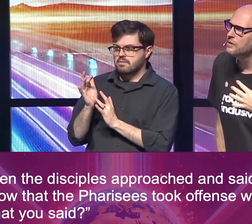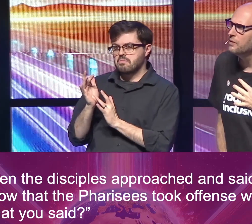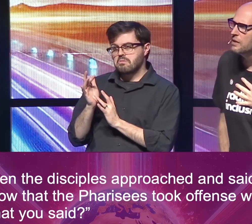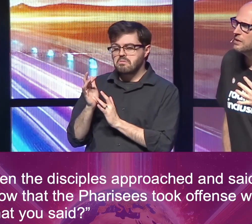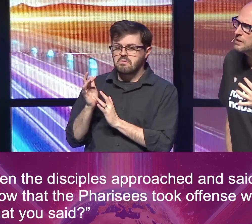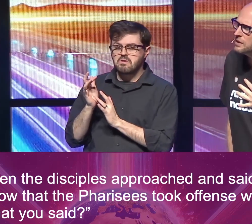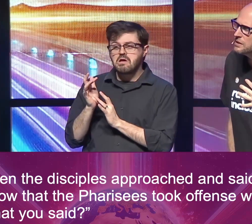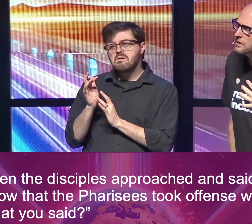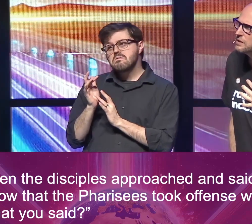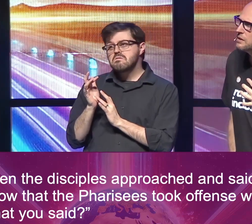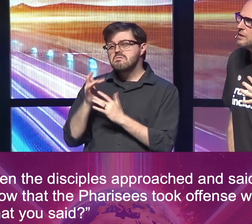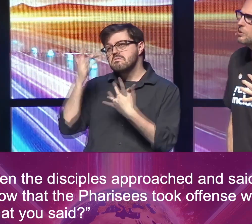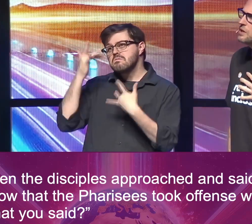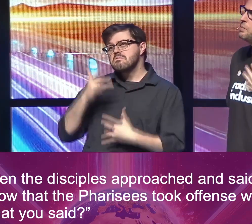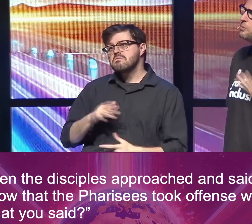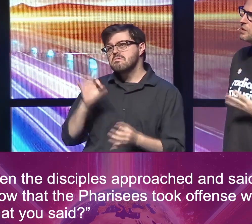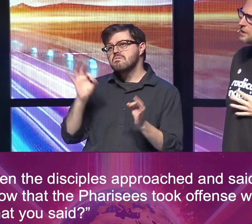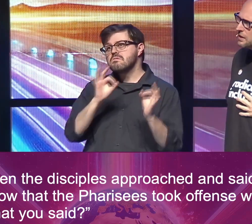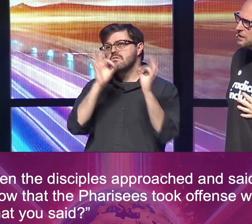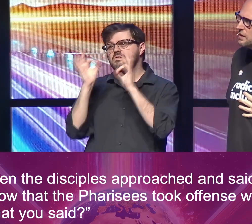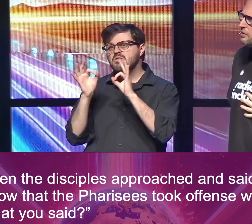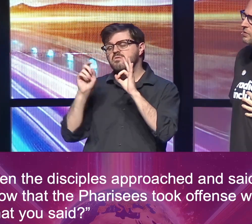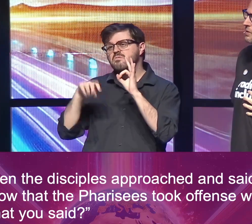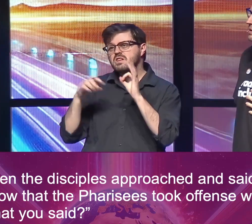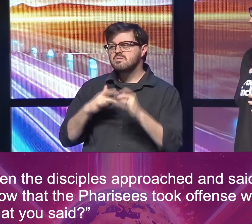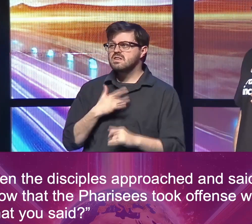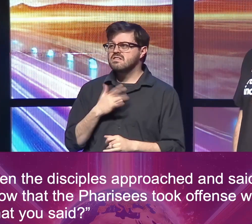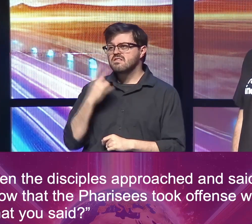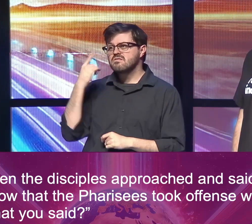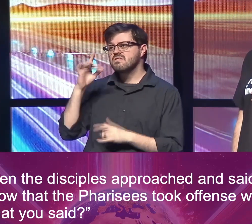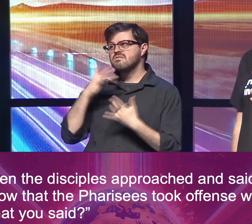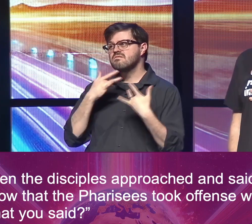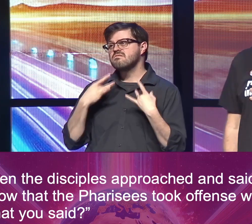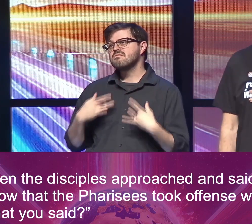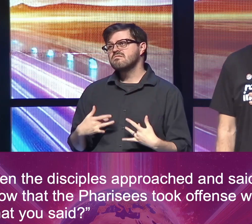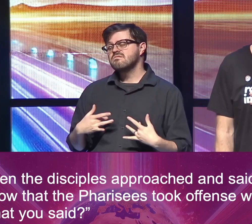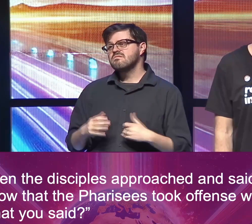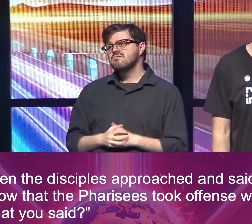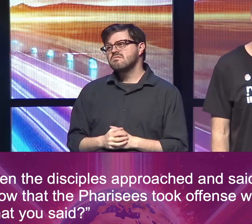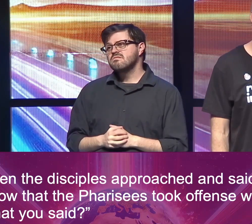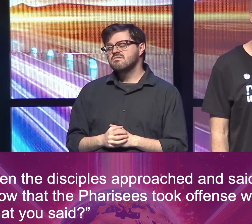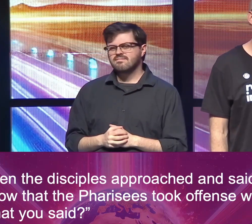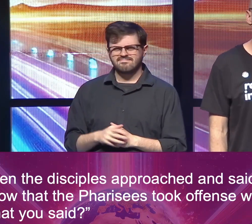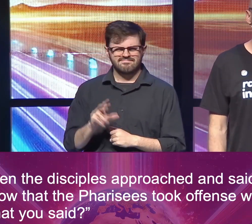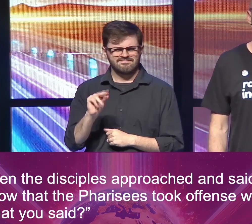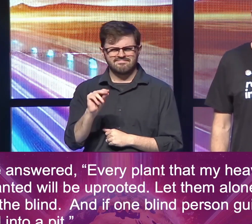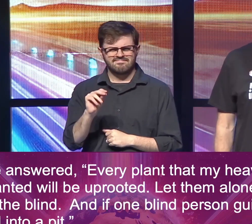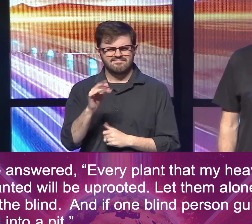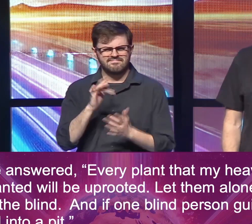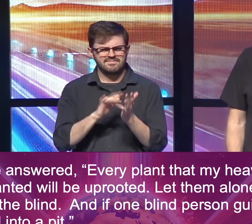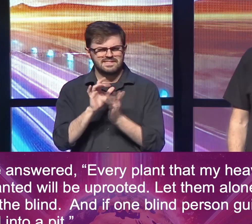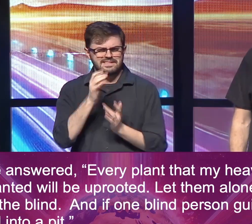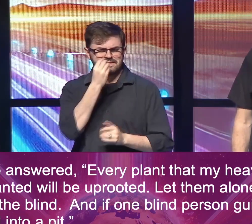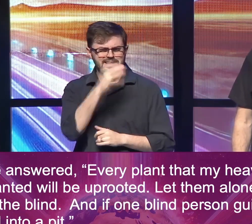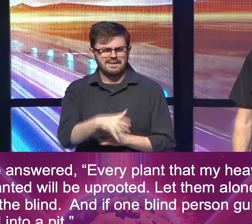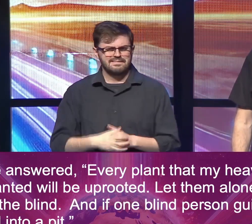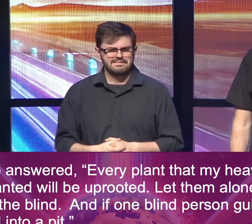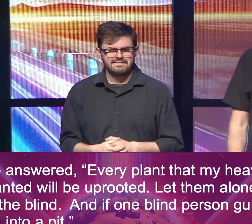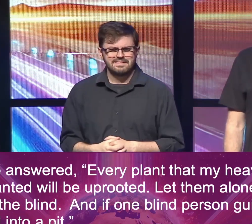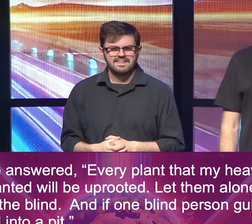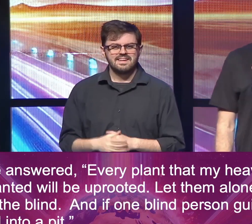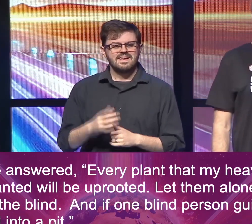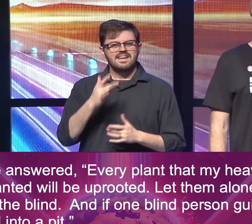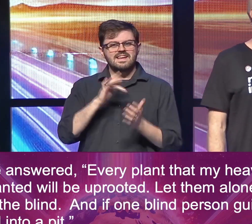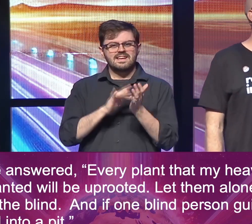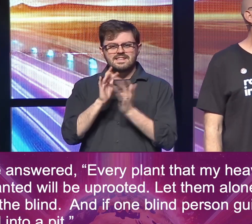sad for the Pharisees. We should be more sensitive. No. Jesus answers, and he